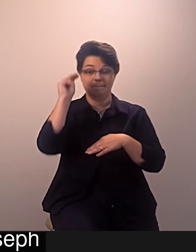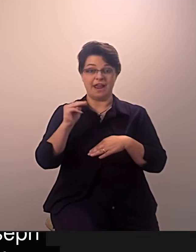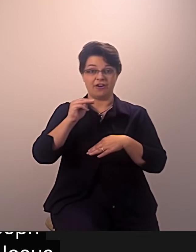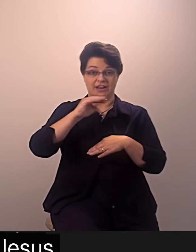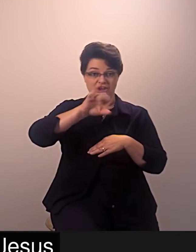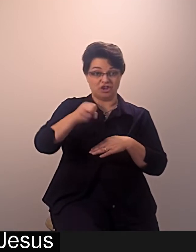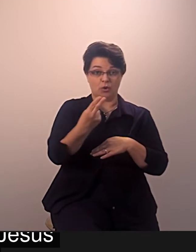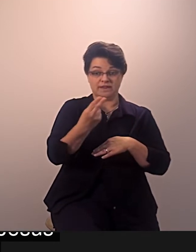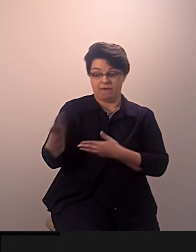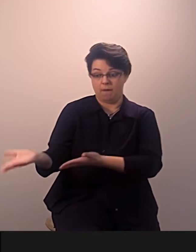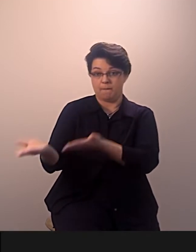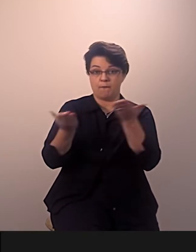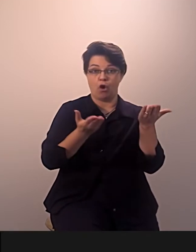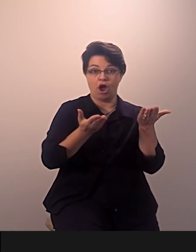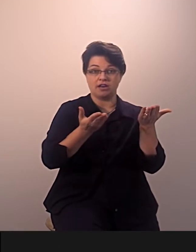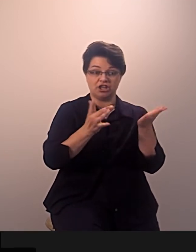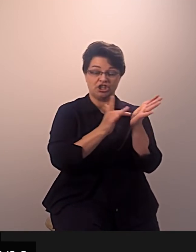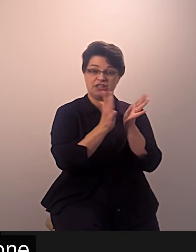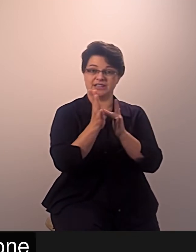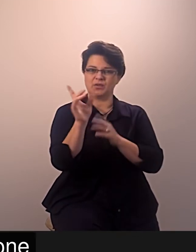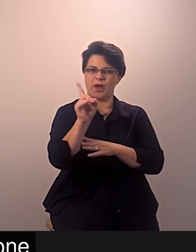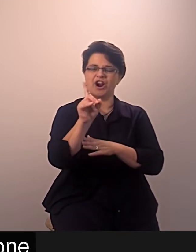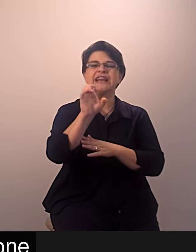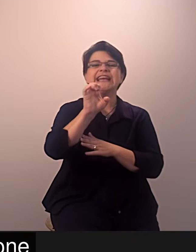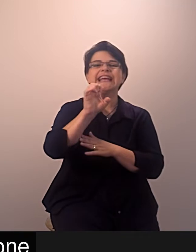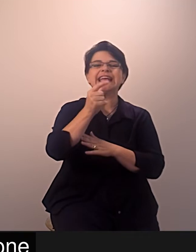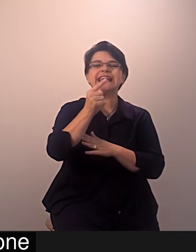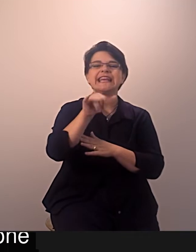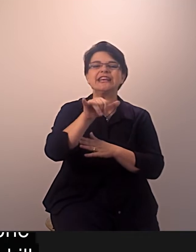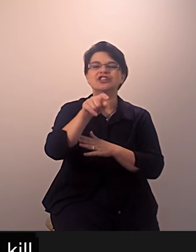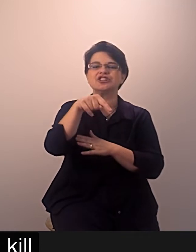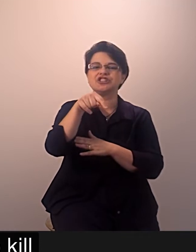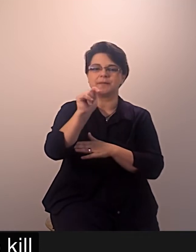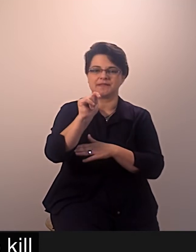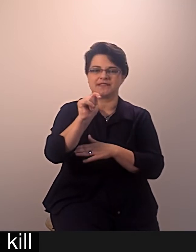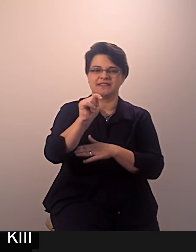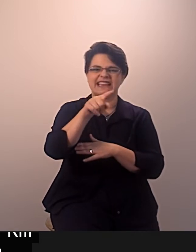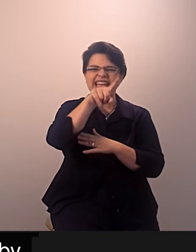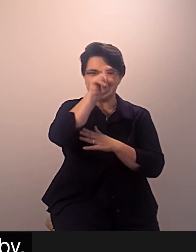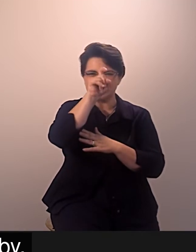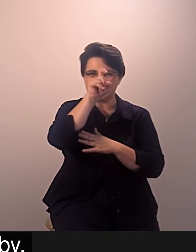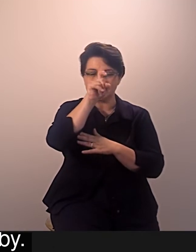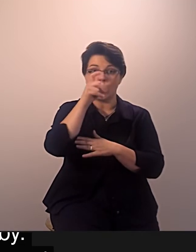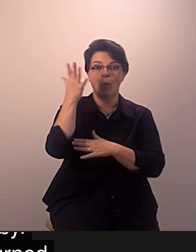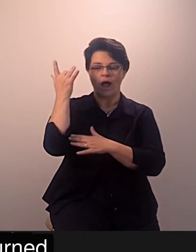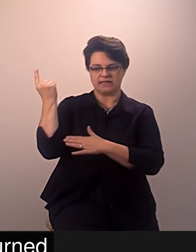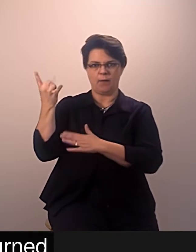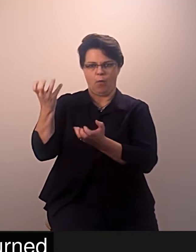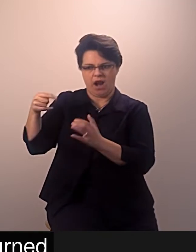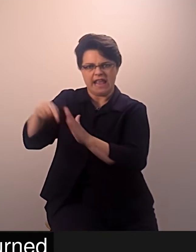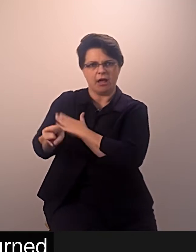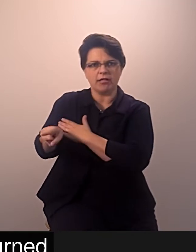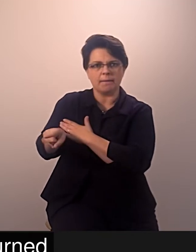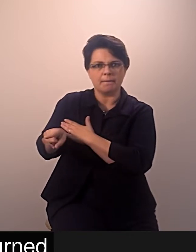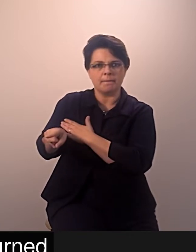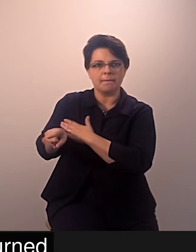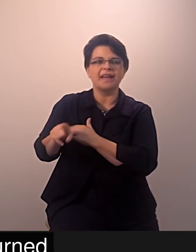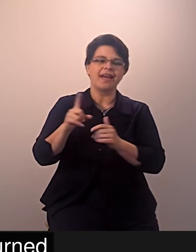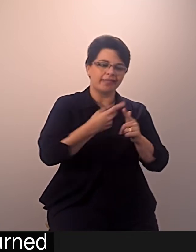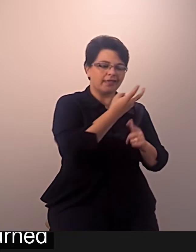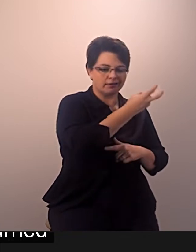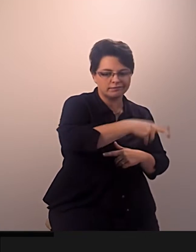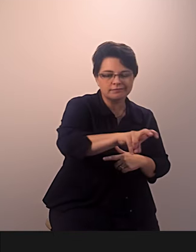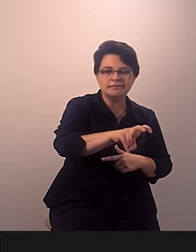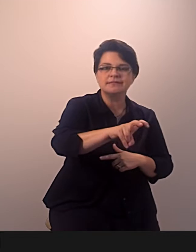to Egypt when someone was trying to kill the holy baby. Then they returned to Israel to the town of